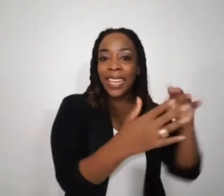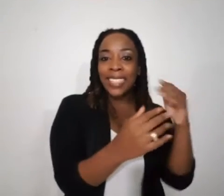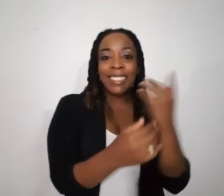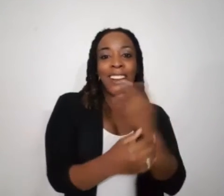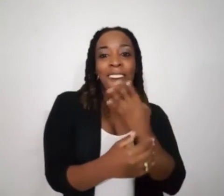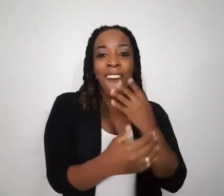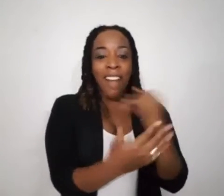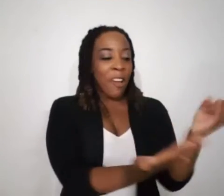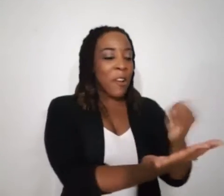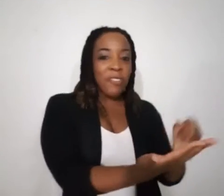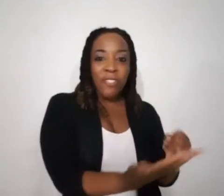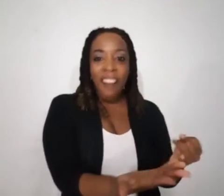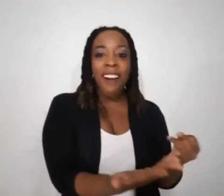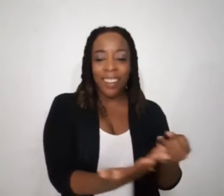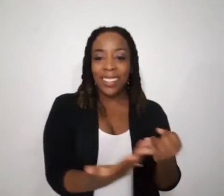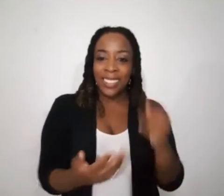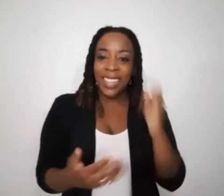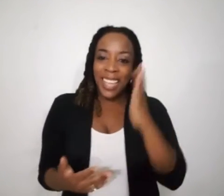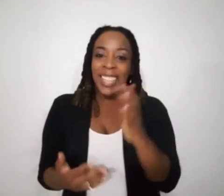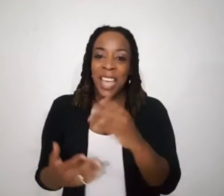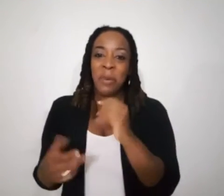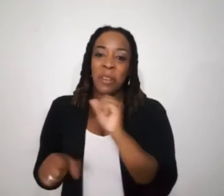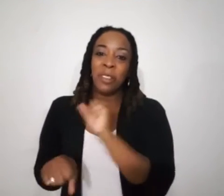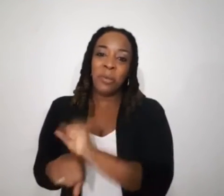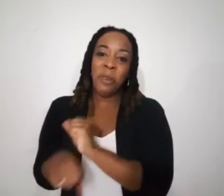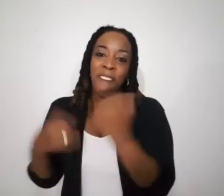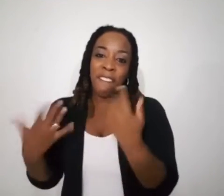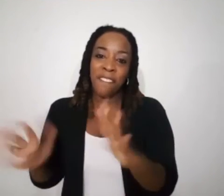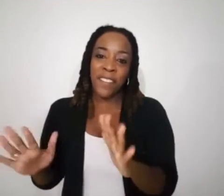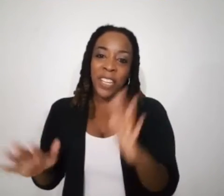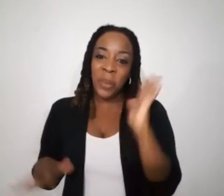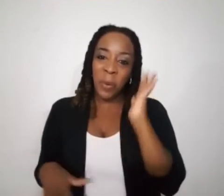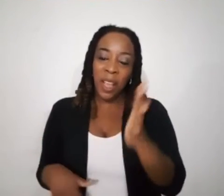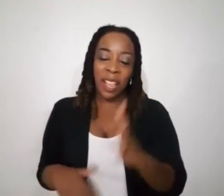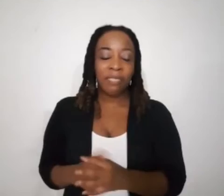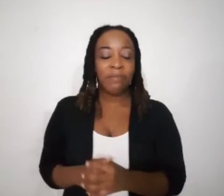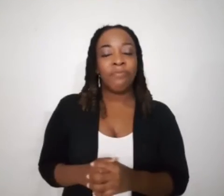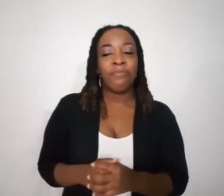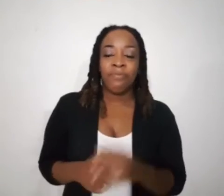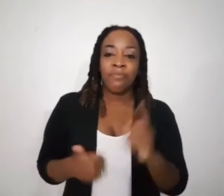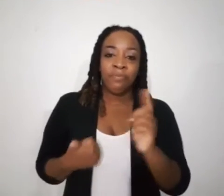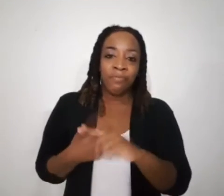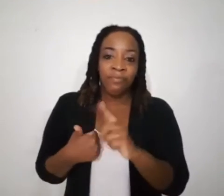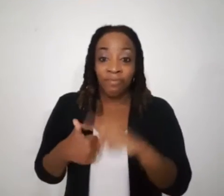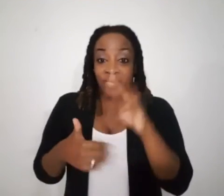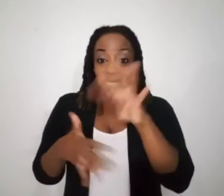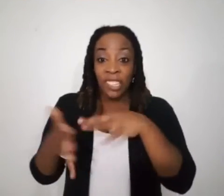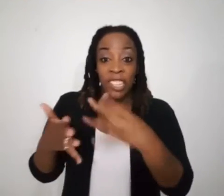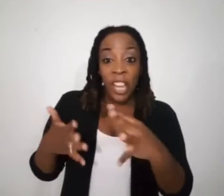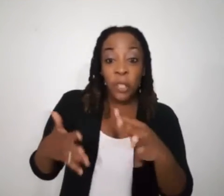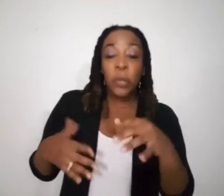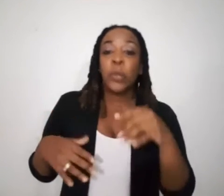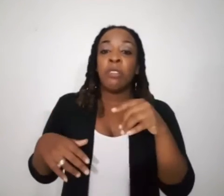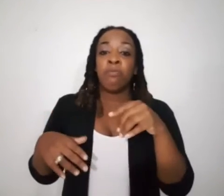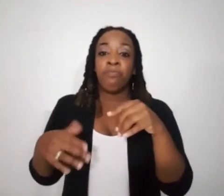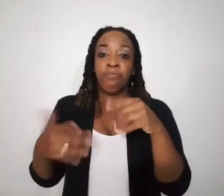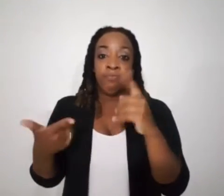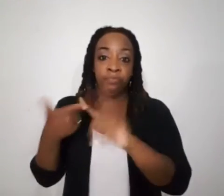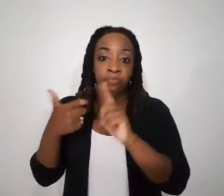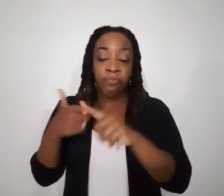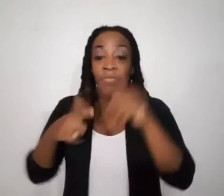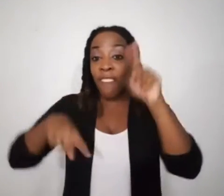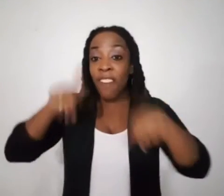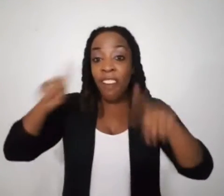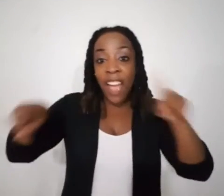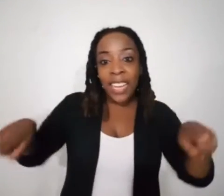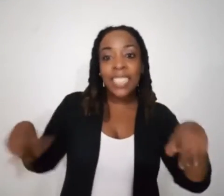So we talked about the home schedule, we talked about the variety, and you must make things fun